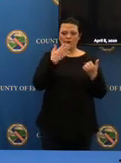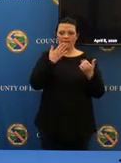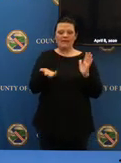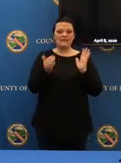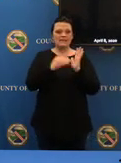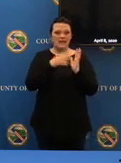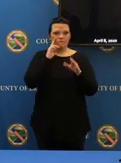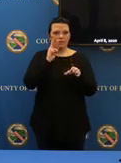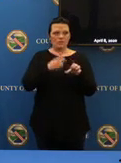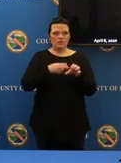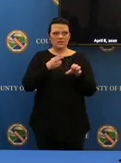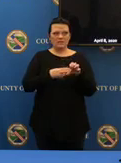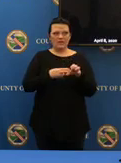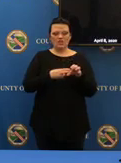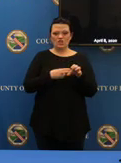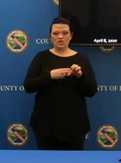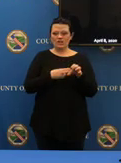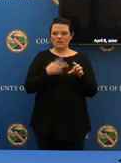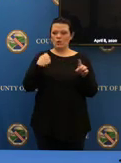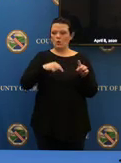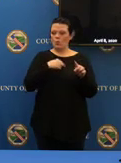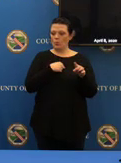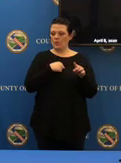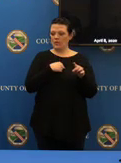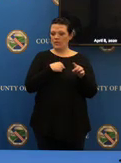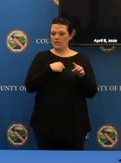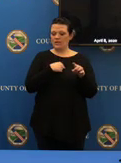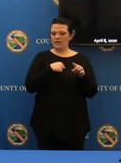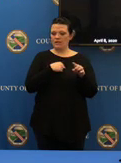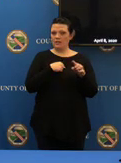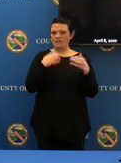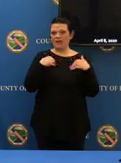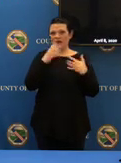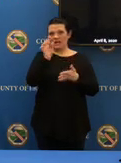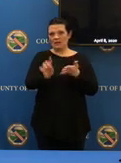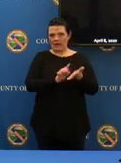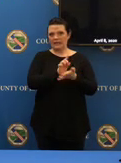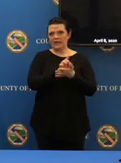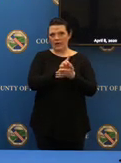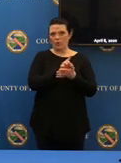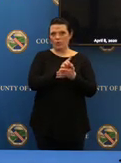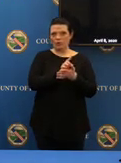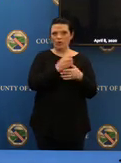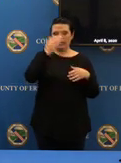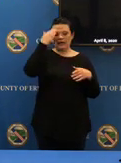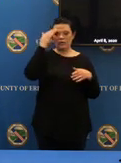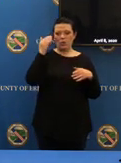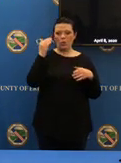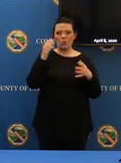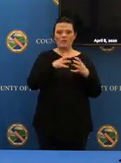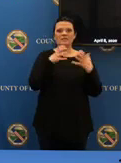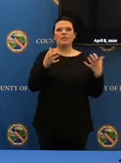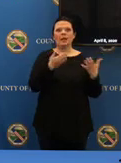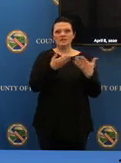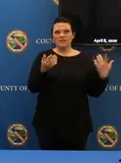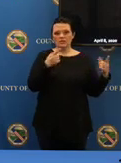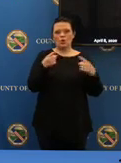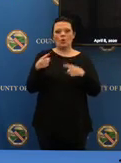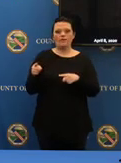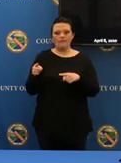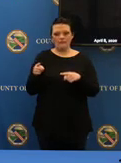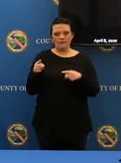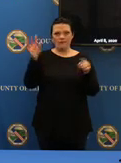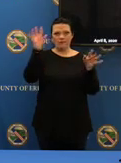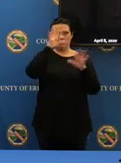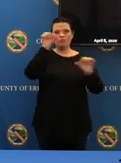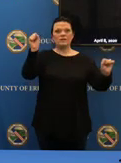again for participation. We've had an hour or so, and I know that there's a lot of things that are going to be going on. The president